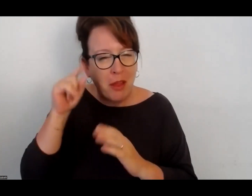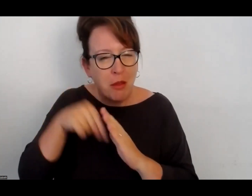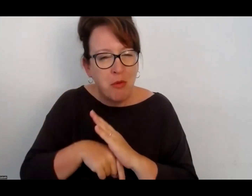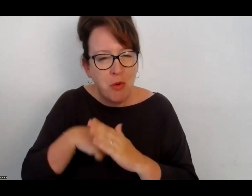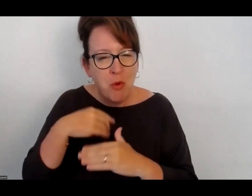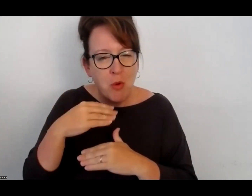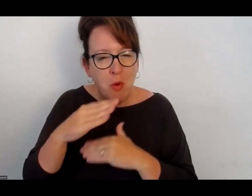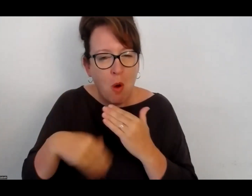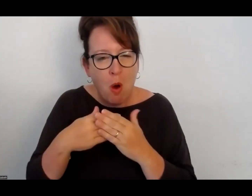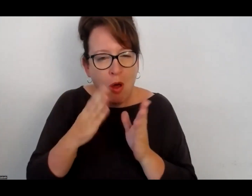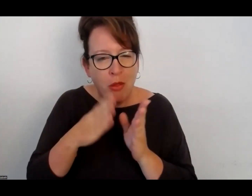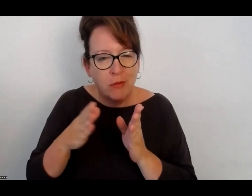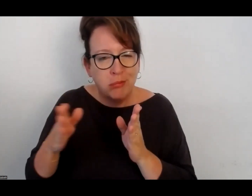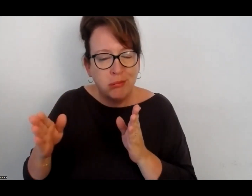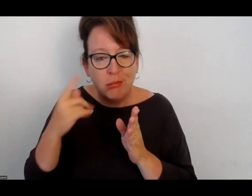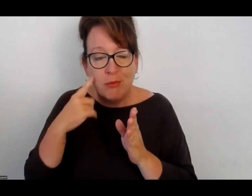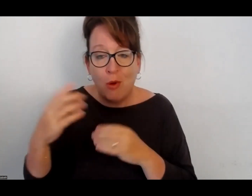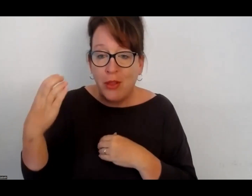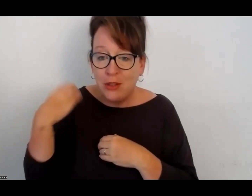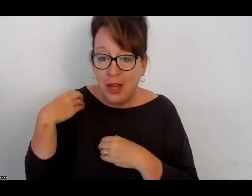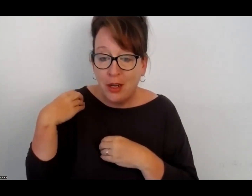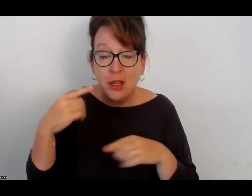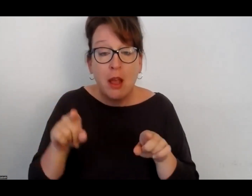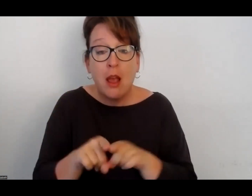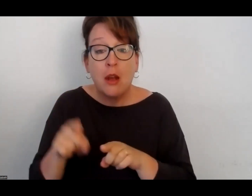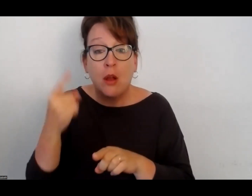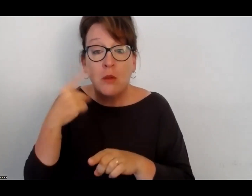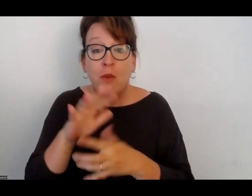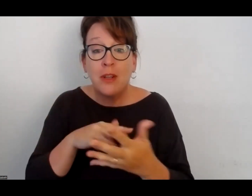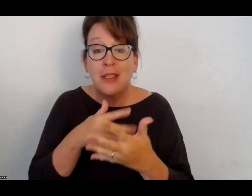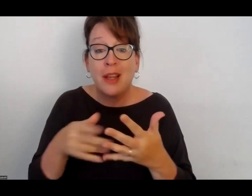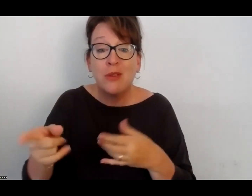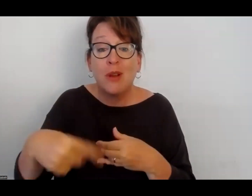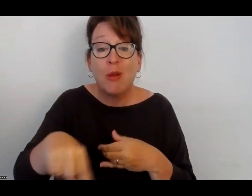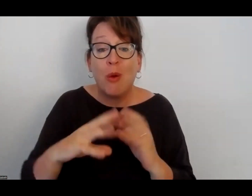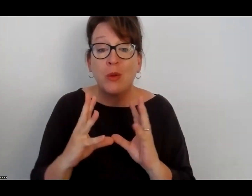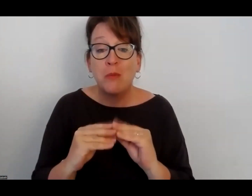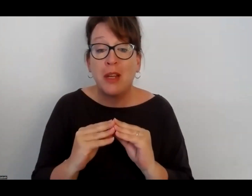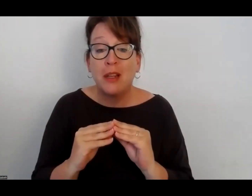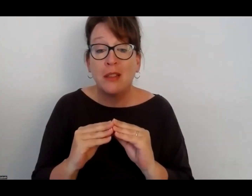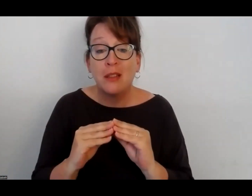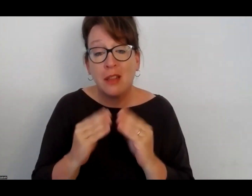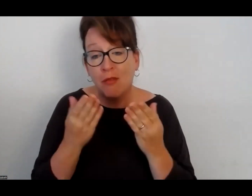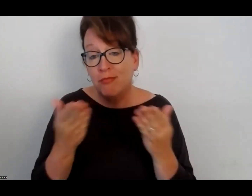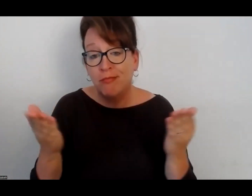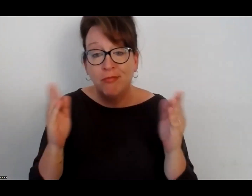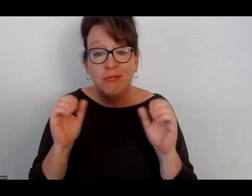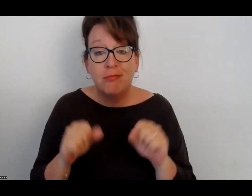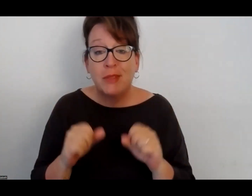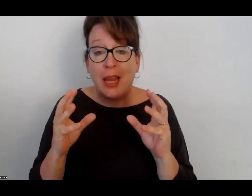logistics of the chairs and then of scheduling those meetings, so you all can meet and in between the